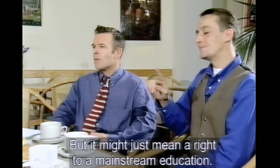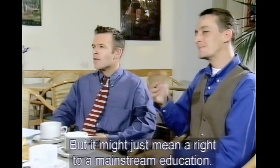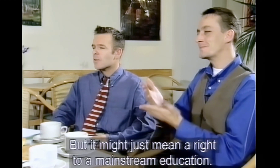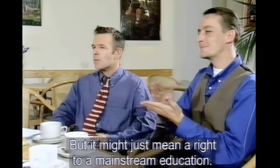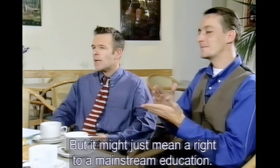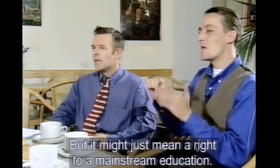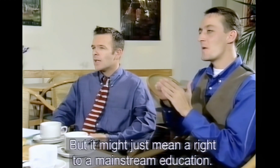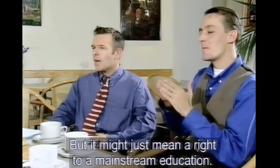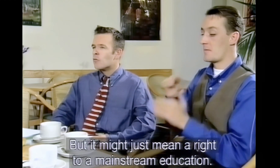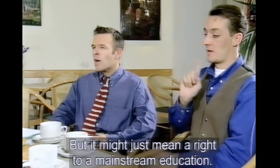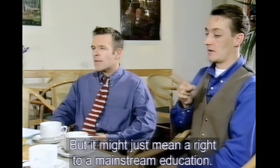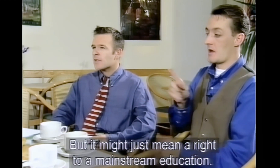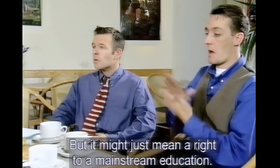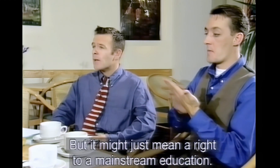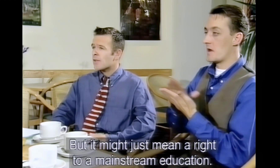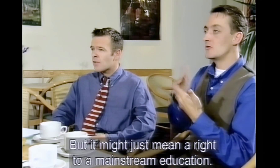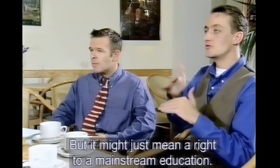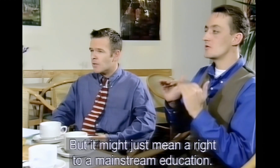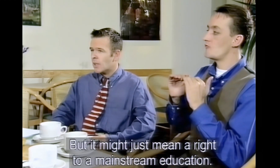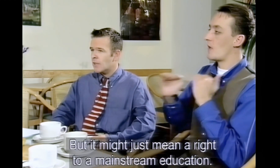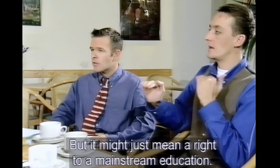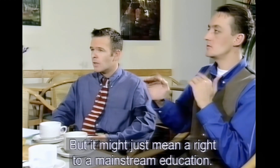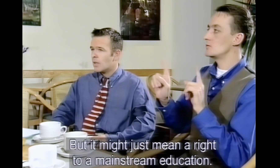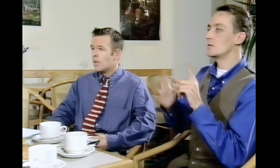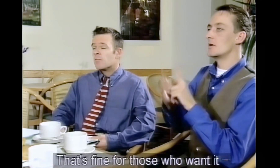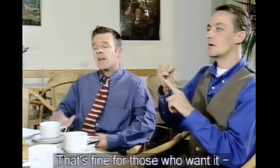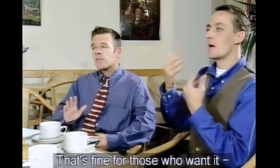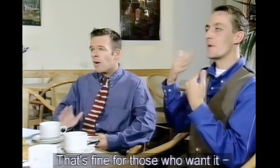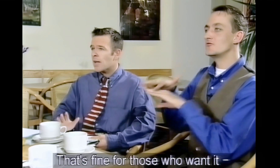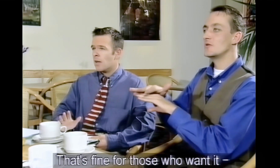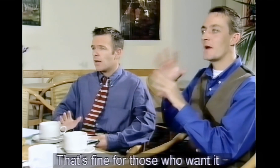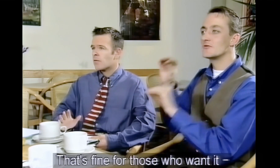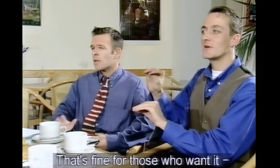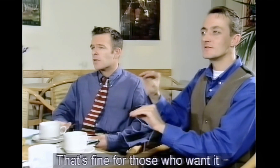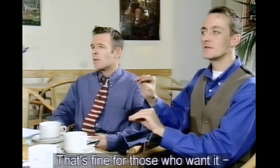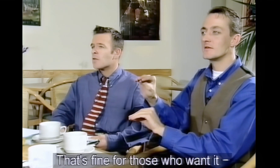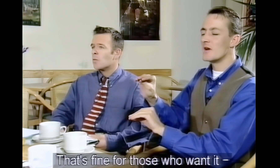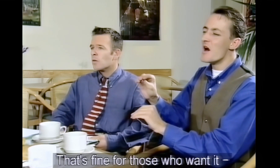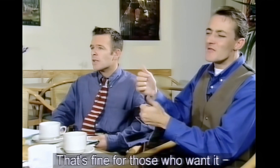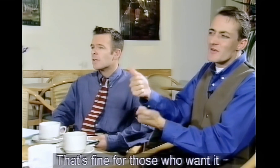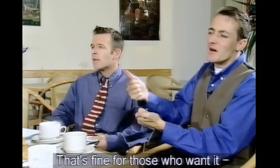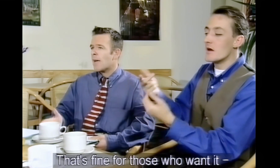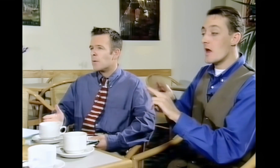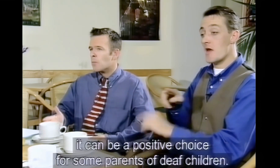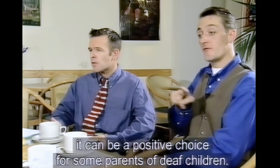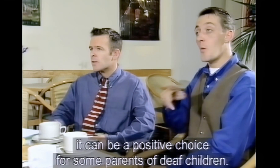just mean a right to a mainstream education. That's fine, I think, for those who actually want it. It can be a positive